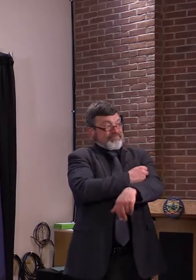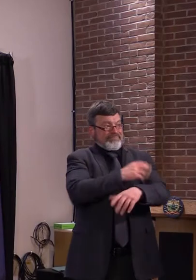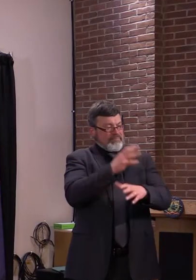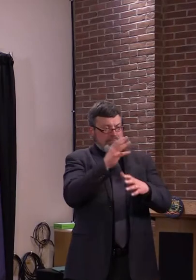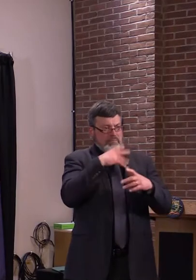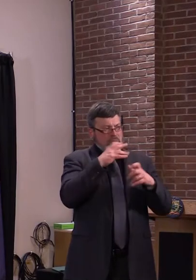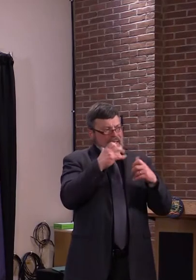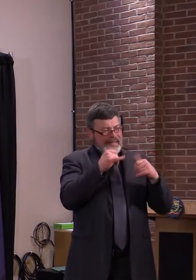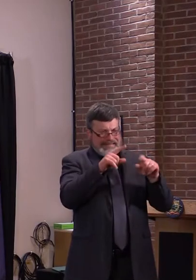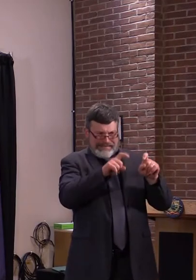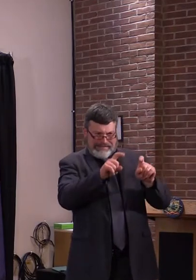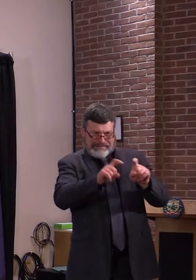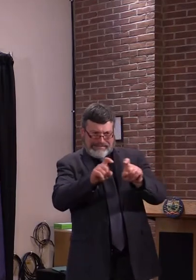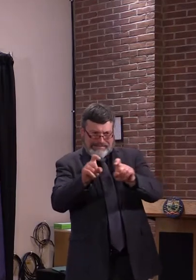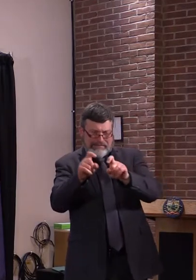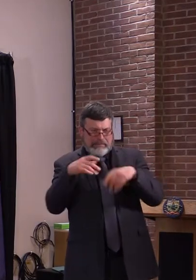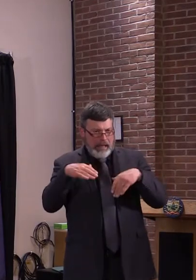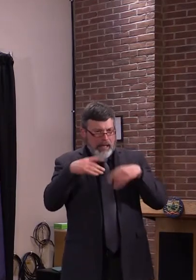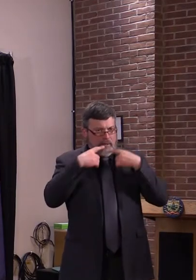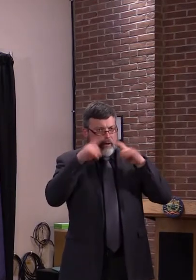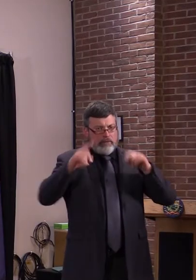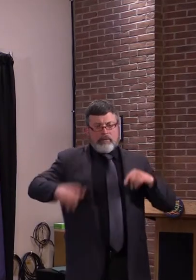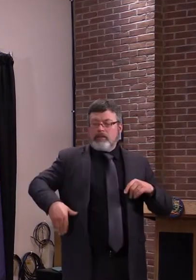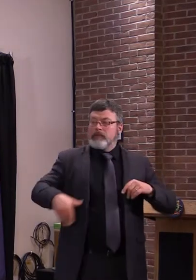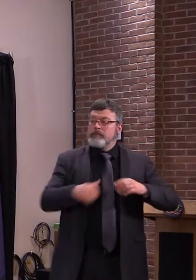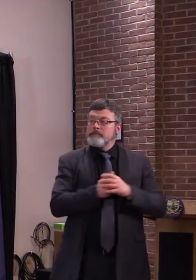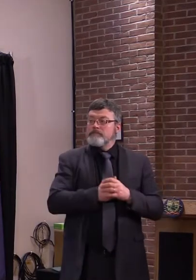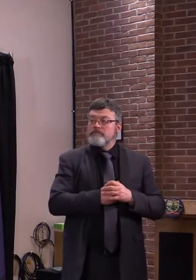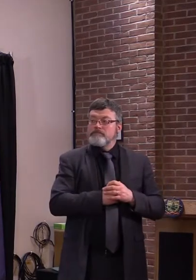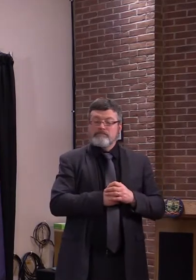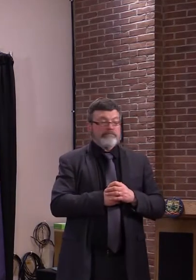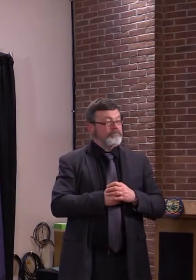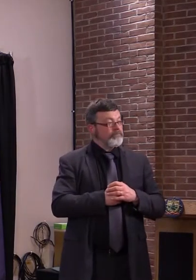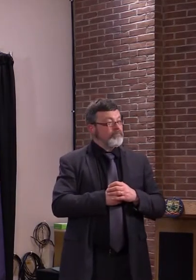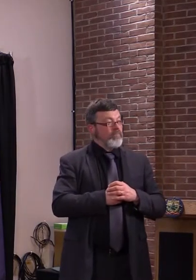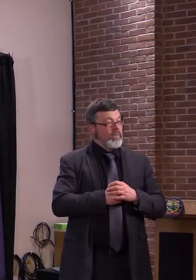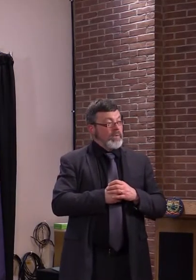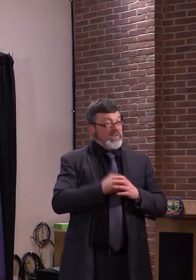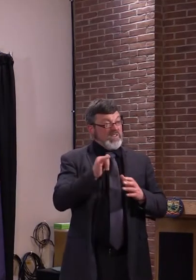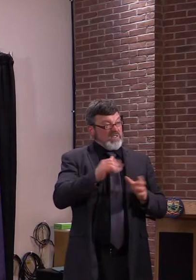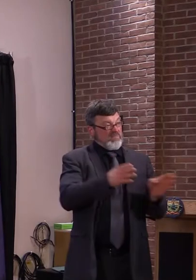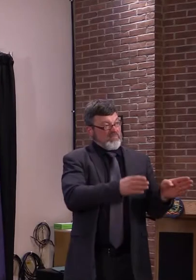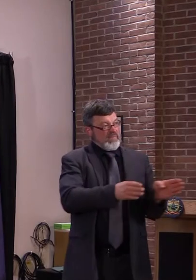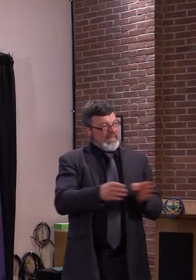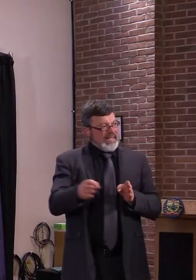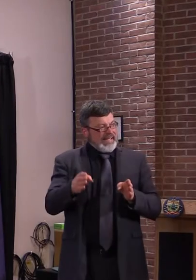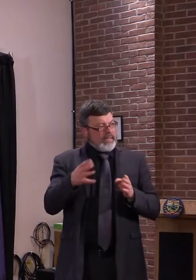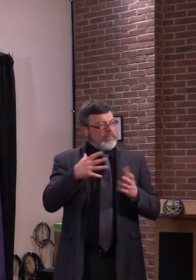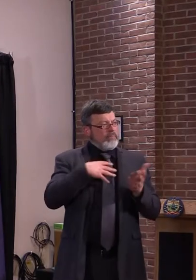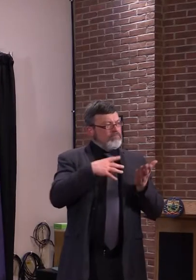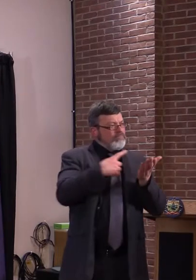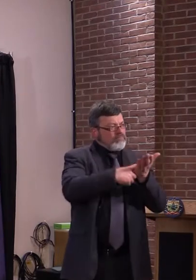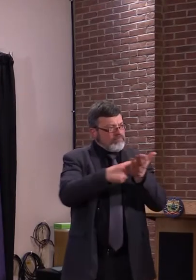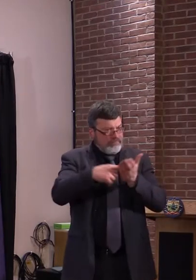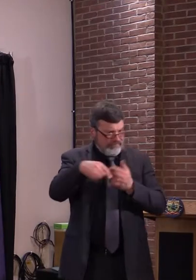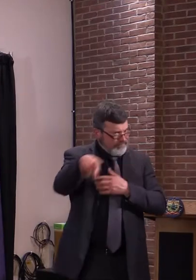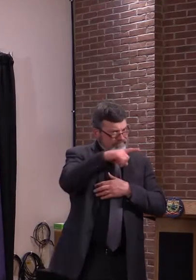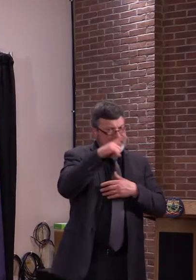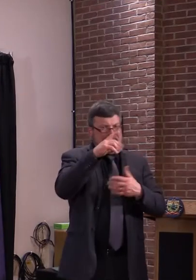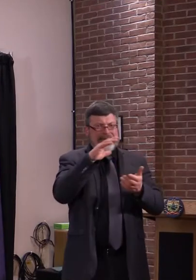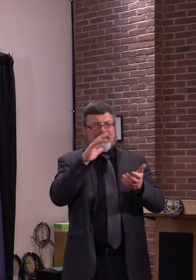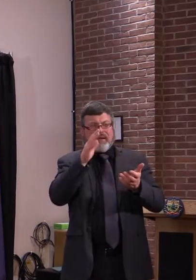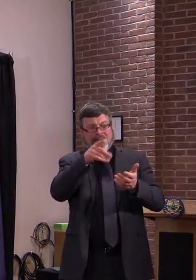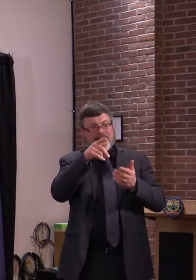good news is we are still planning ahead and engaging our pediatric provider community to have the vaccine